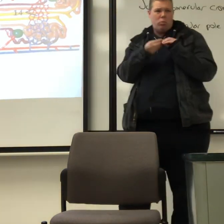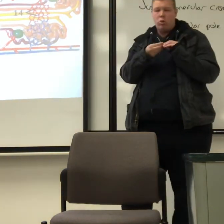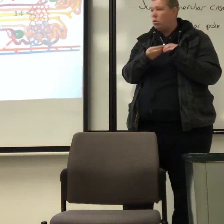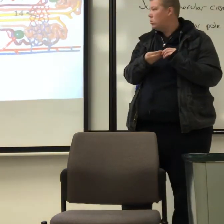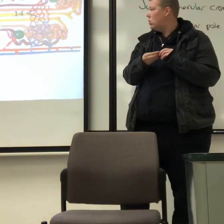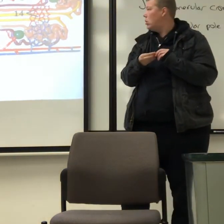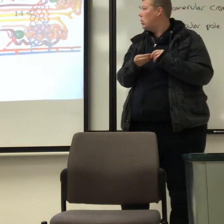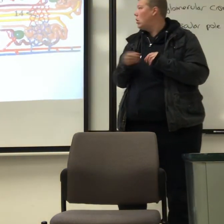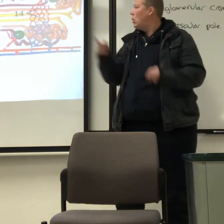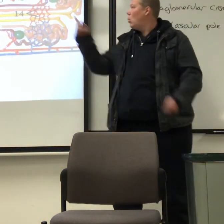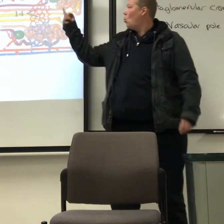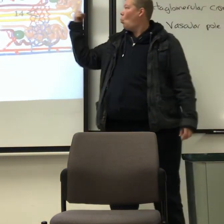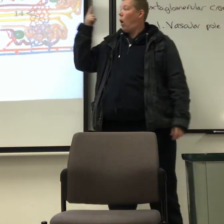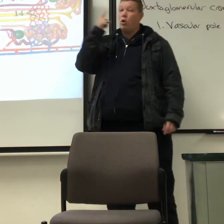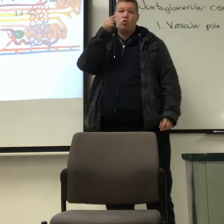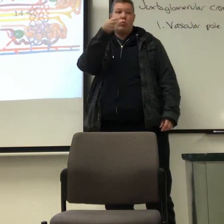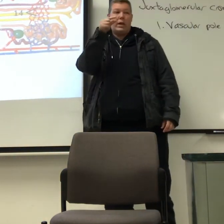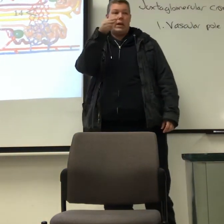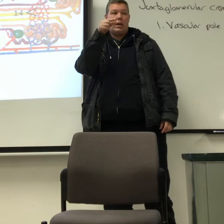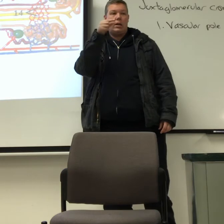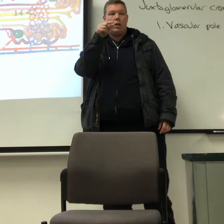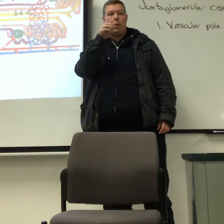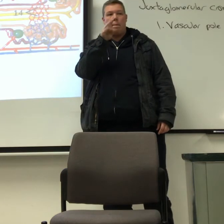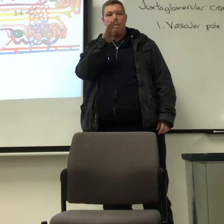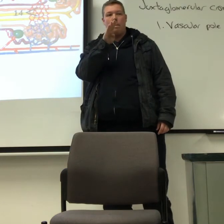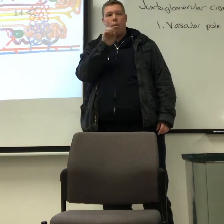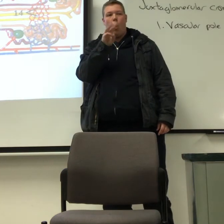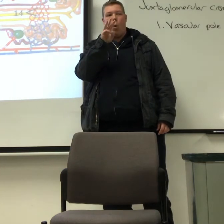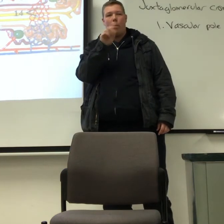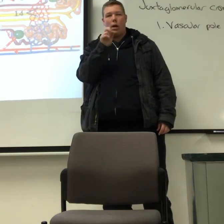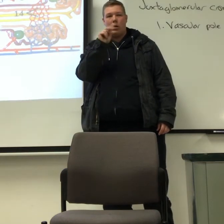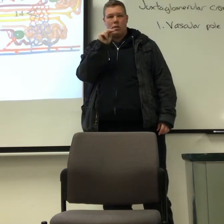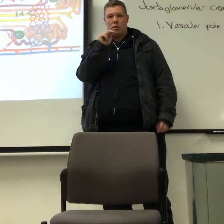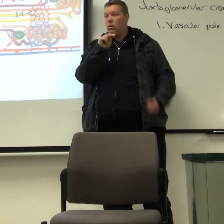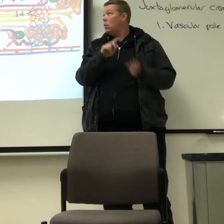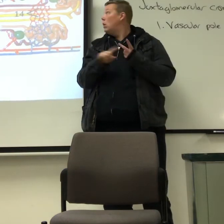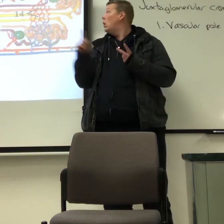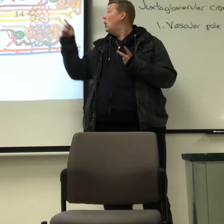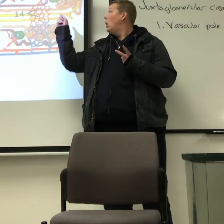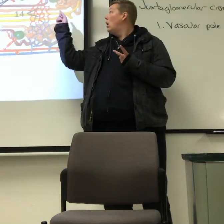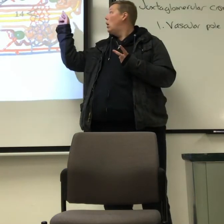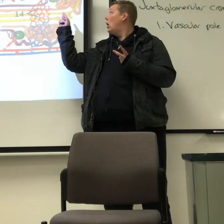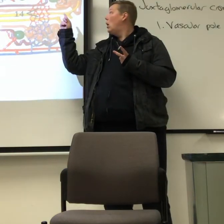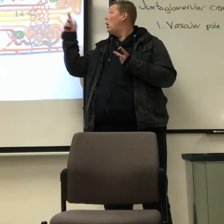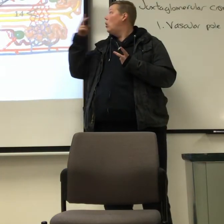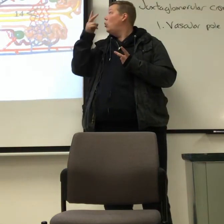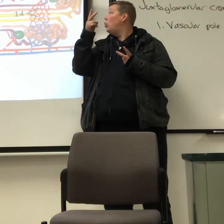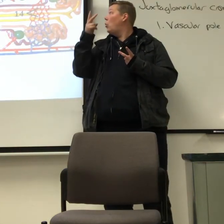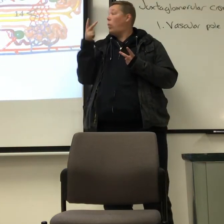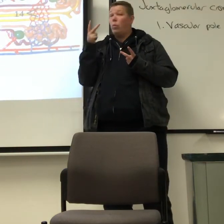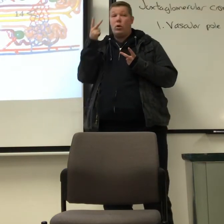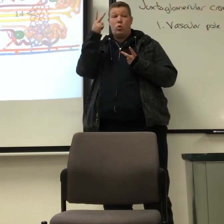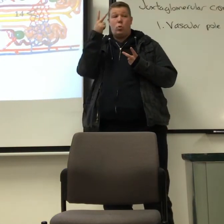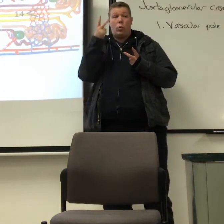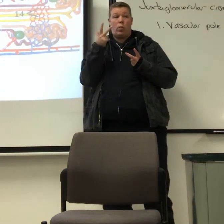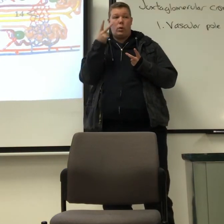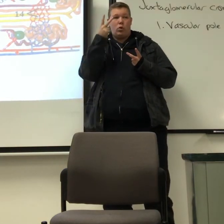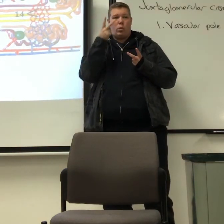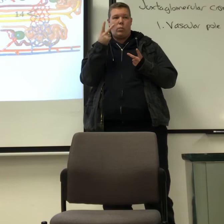little green thing is the Bowman's capsule. Number 2 and 3, what do you think? Is 2 afferent